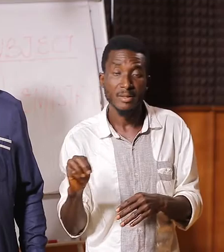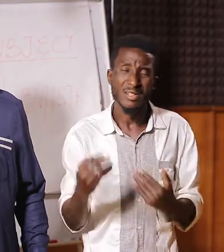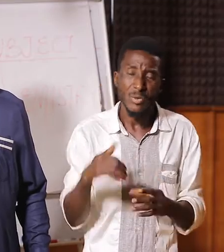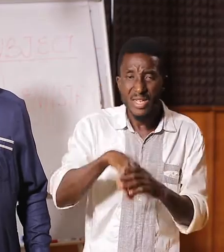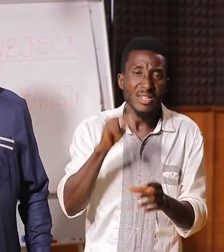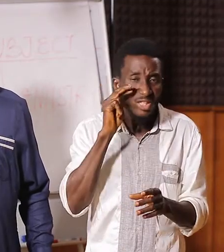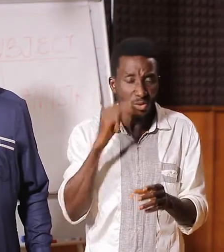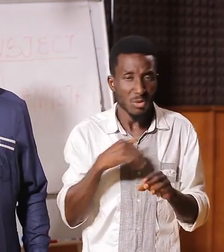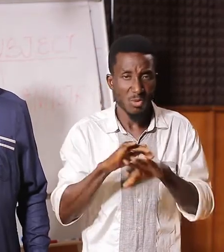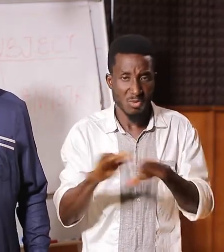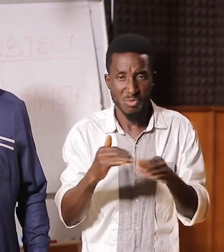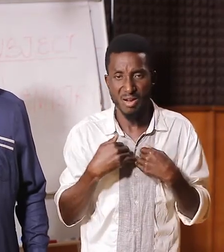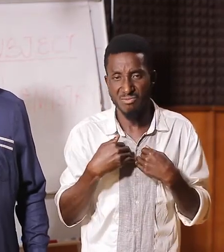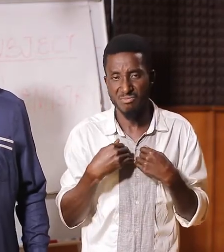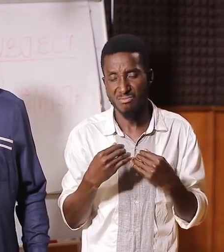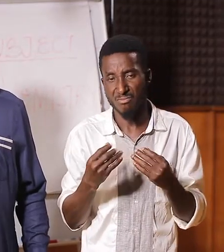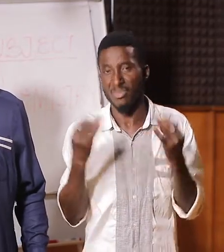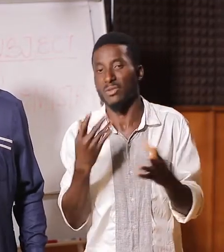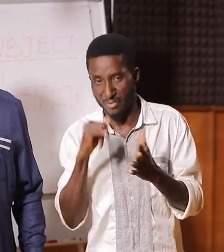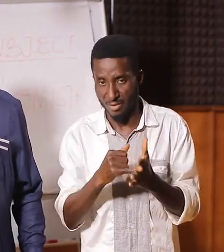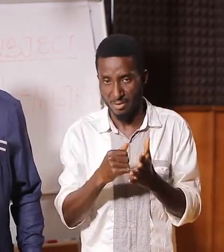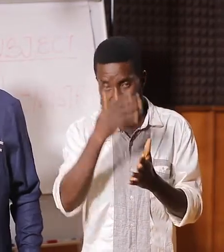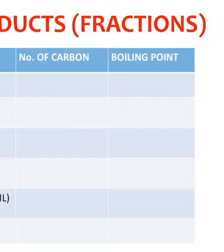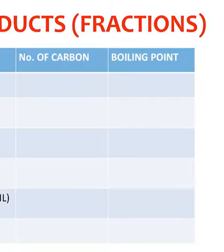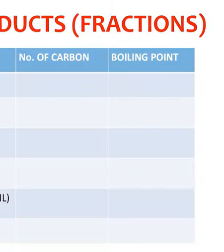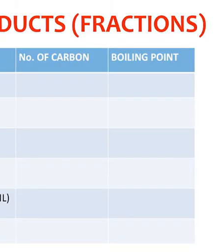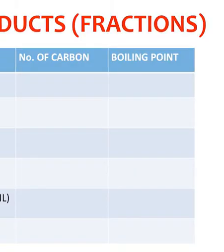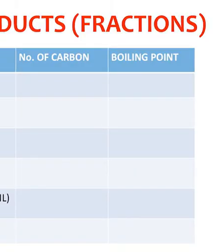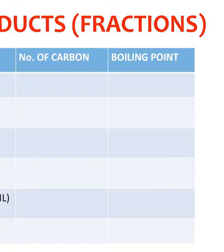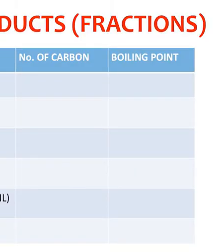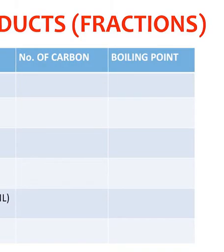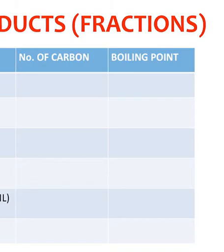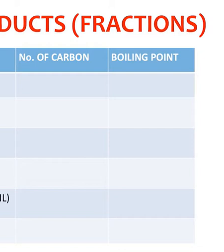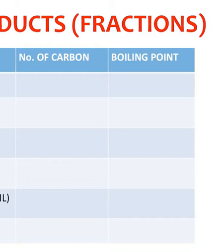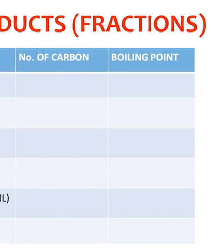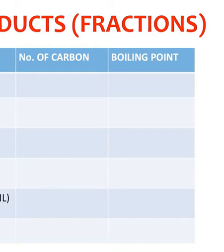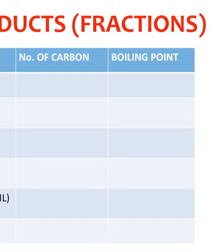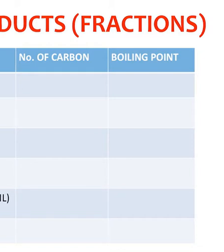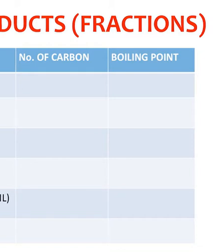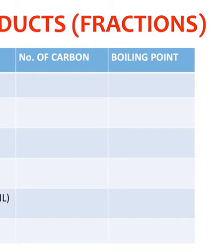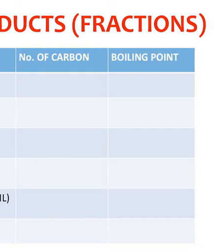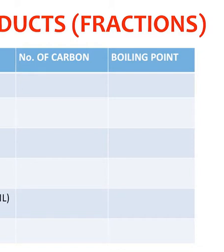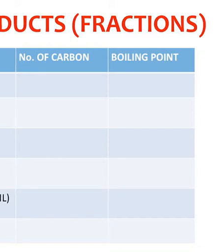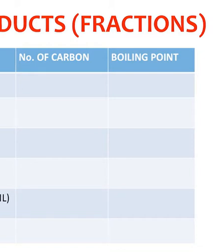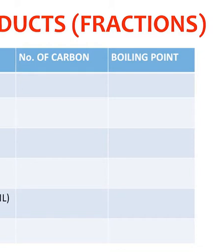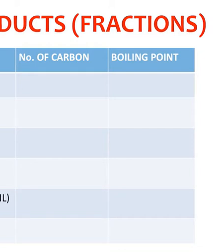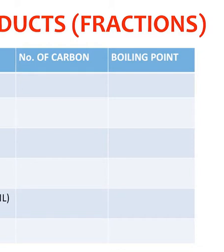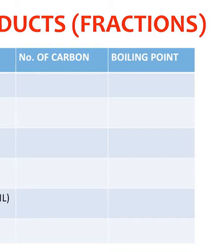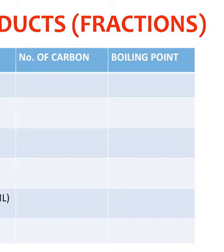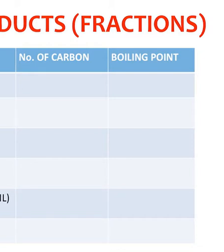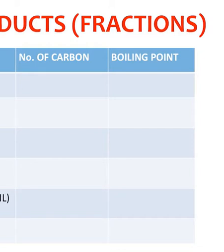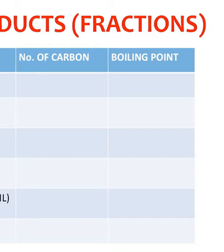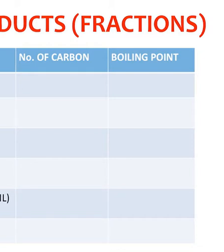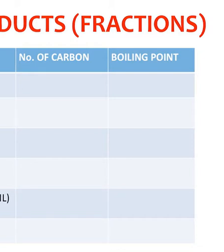much of it because ours is a light petroleum. Now, this is ranging from any carbon